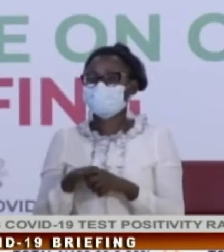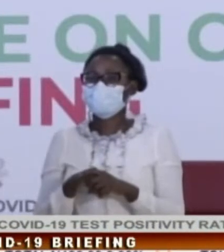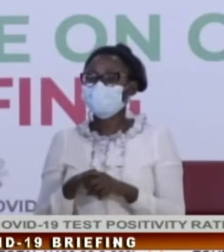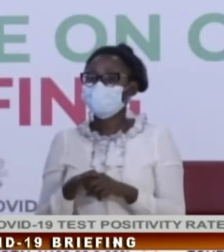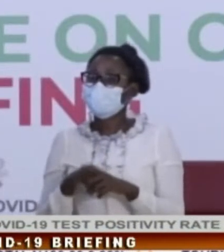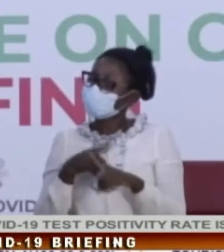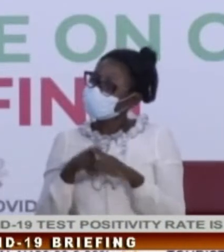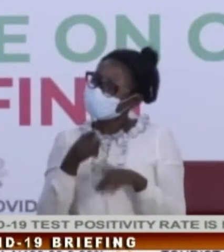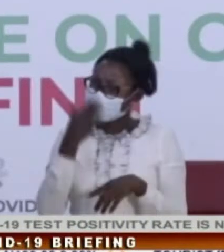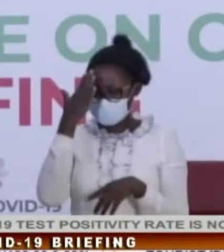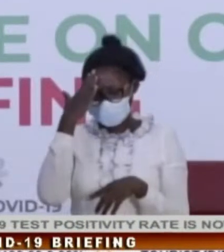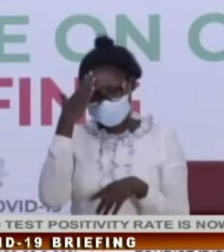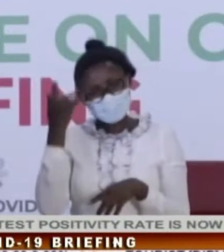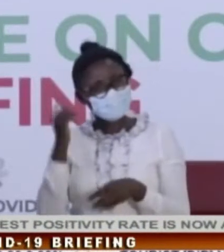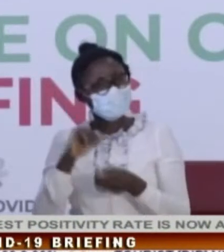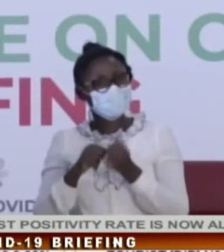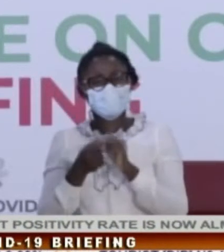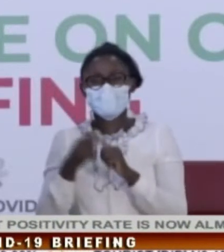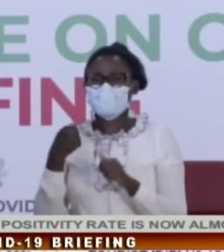But you know, the problem we have,